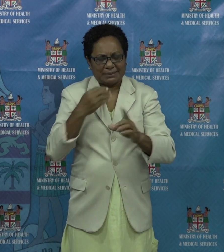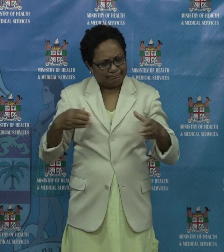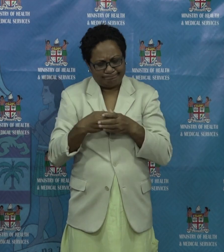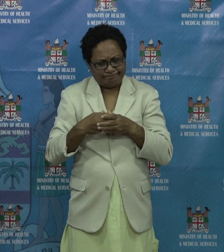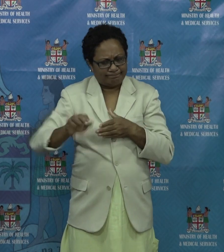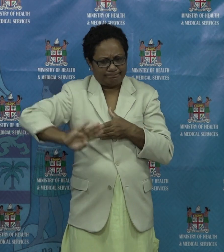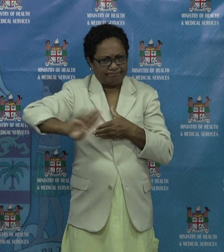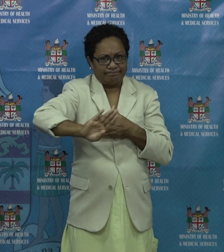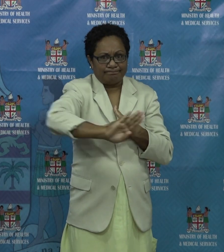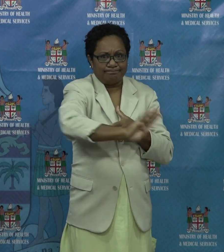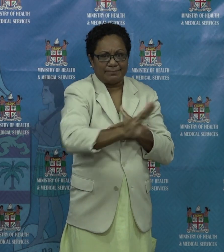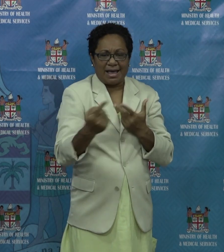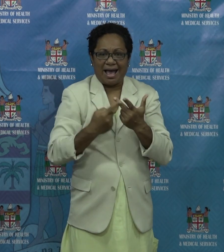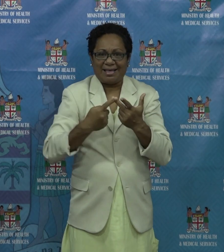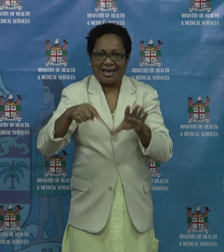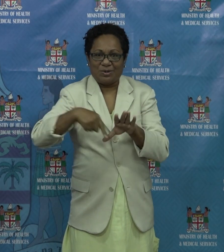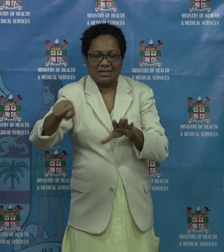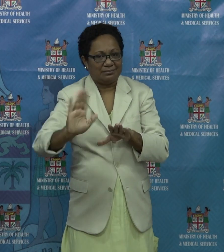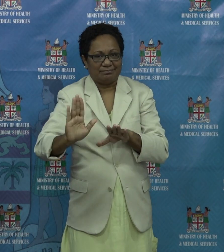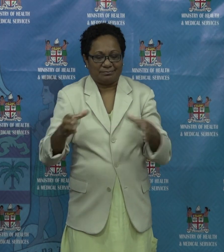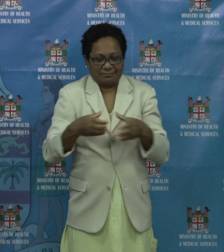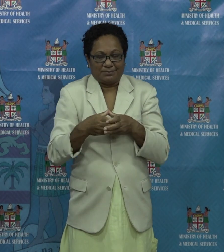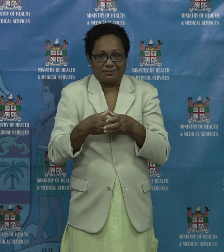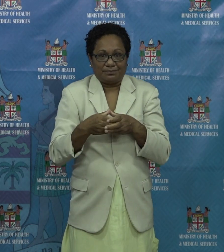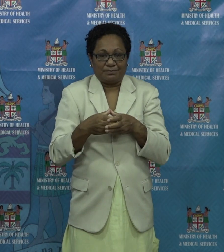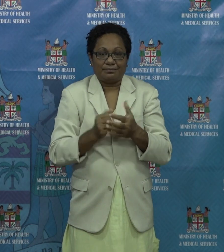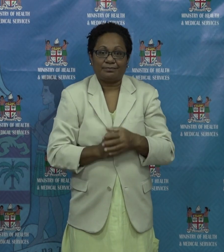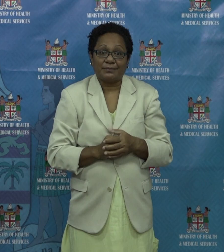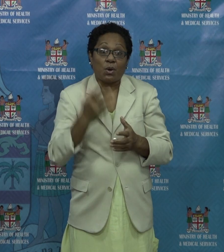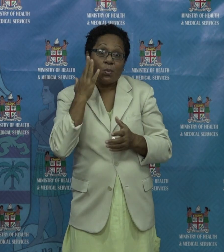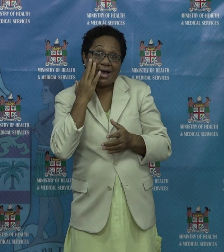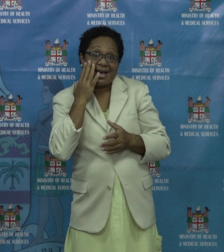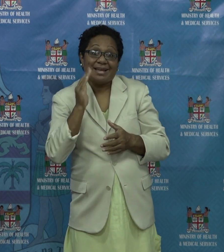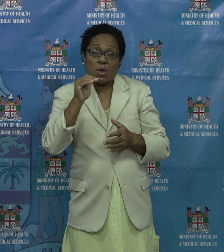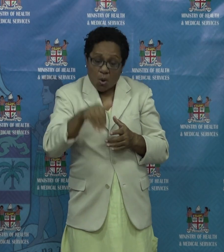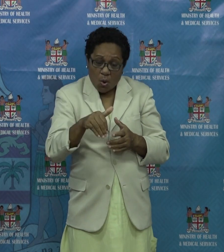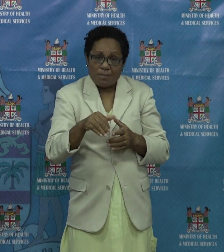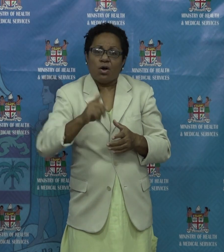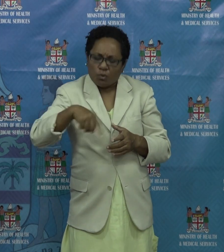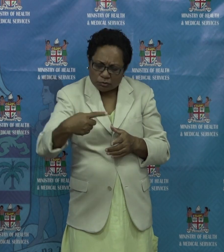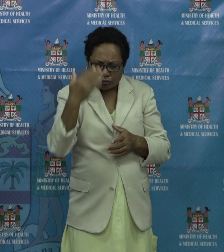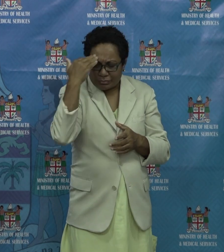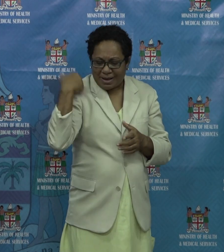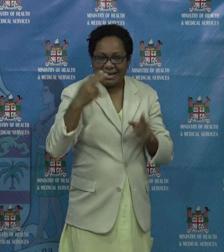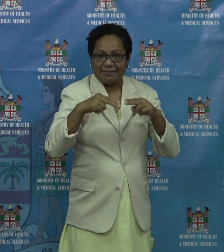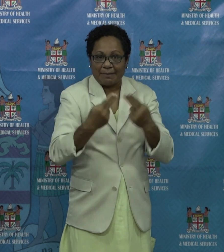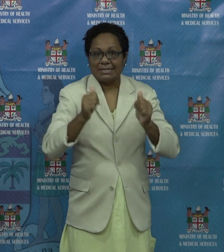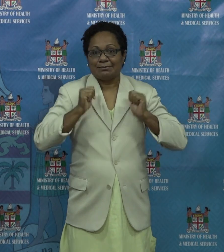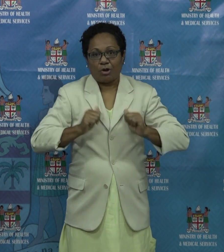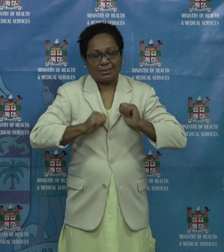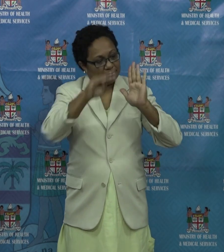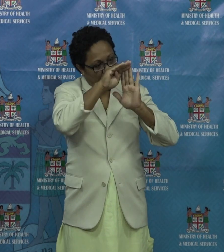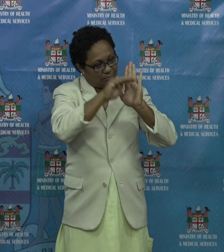in. While at home, strengthen the practice of COVID-safe measures with your household and make